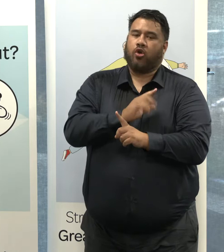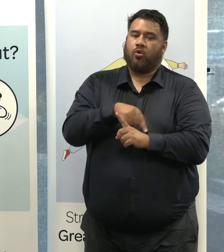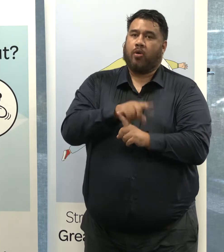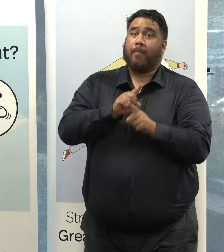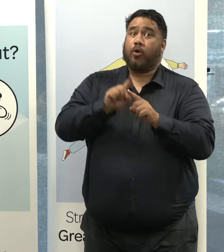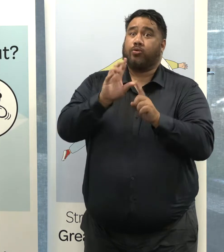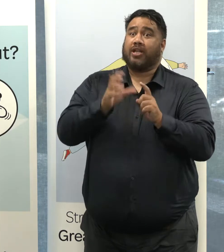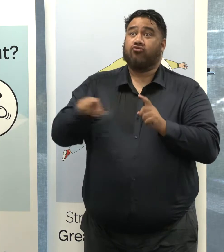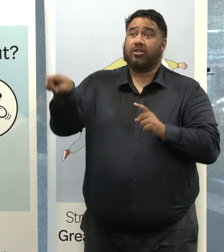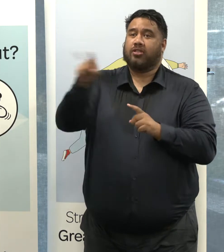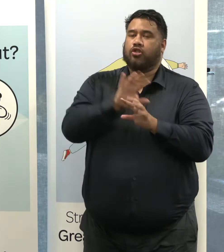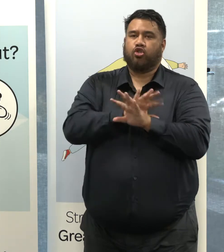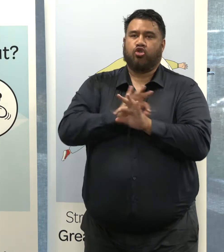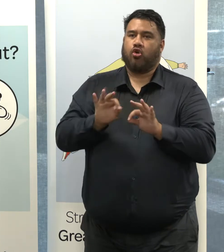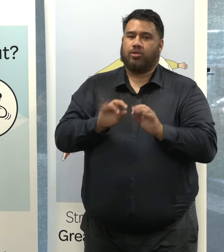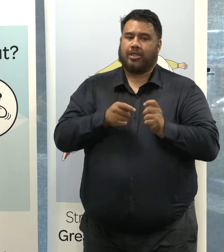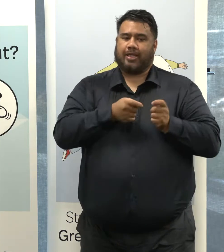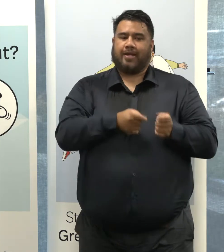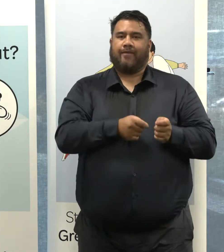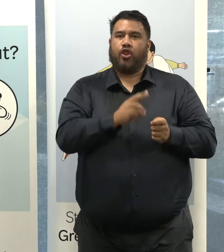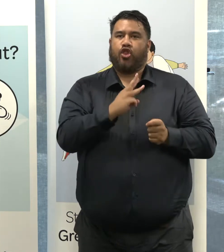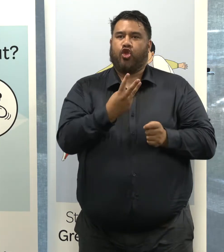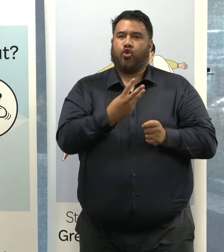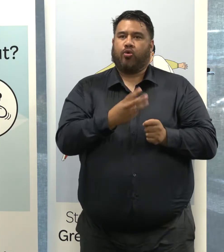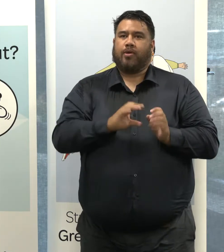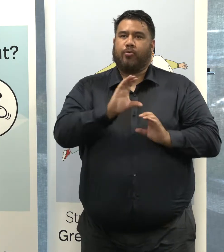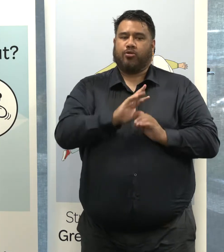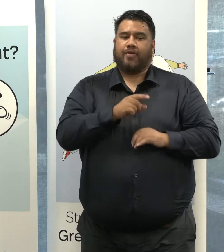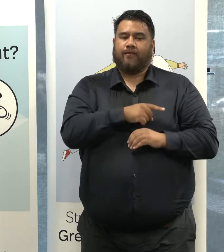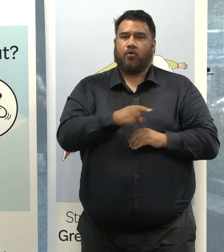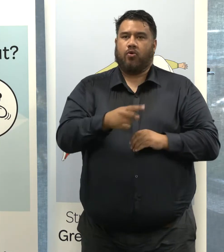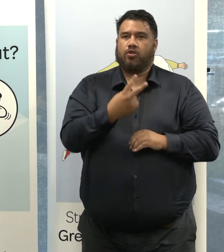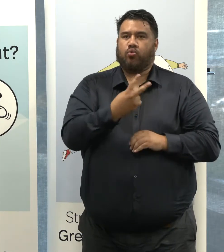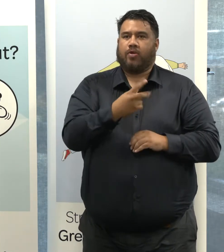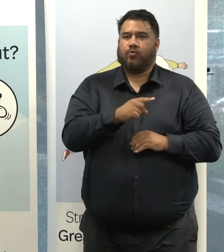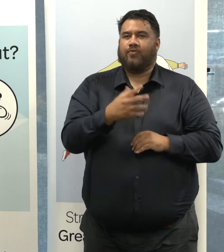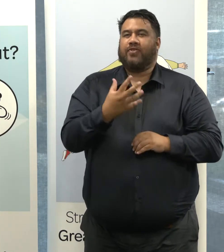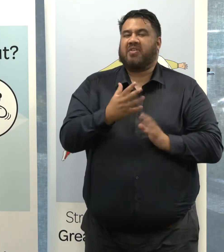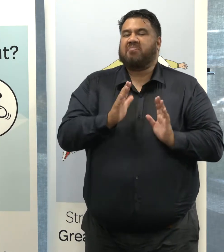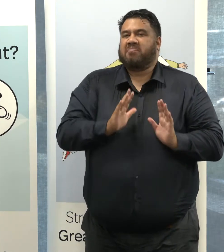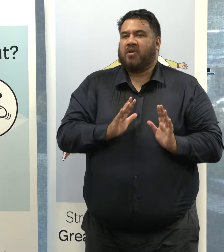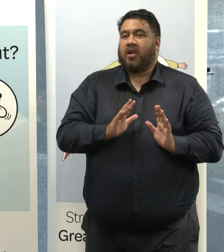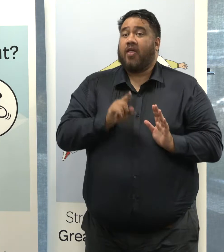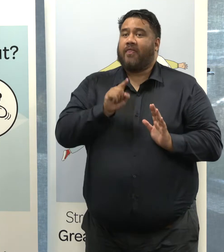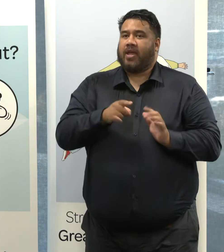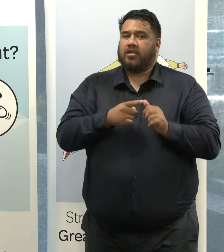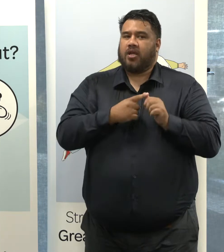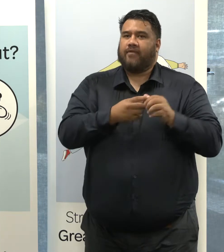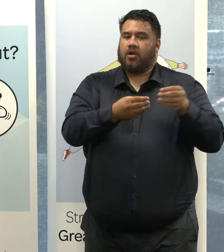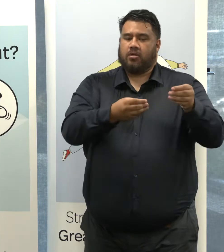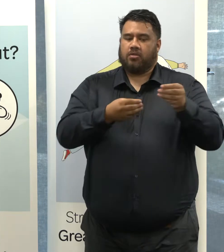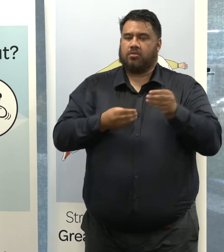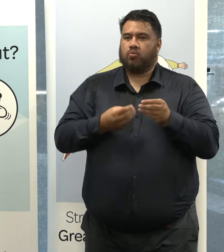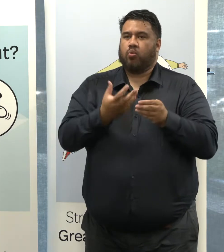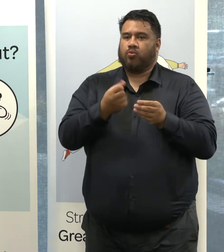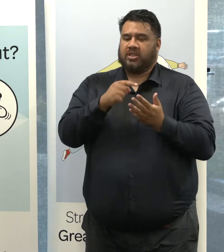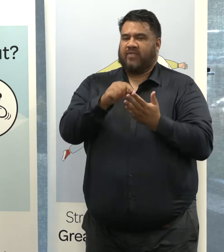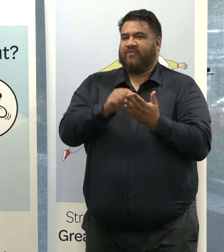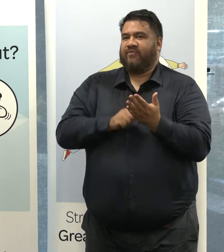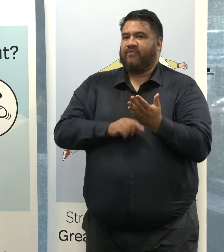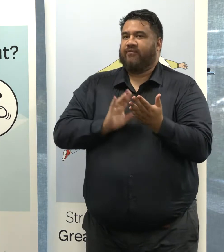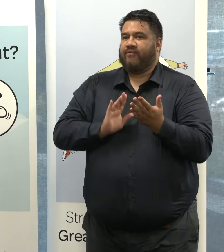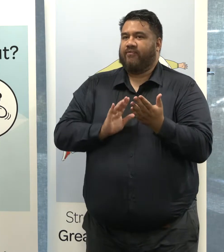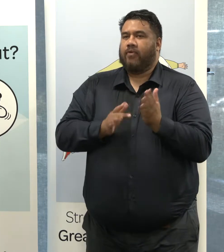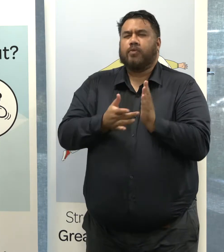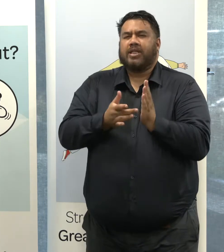group. And so that's the gist of the advice that we've got from our team of technical